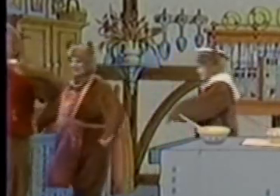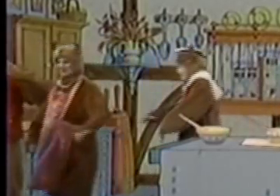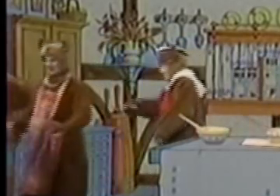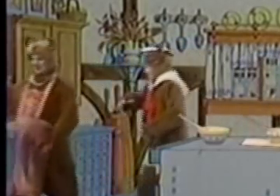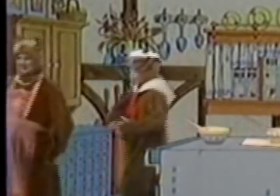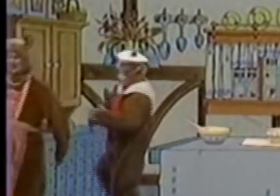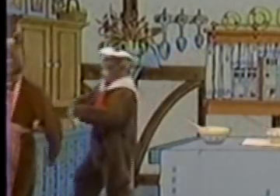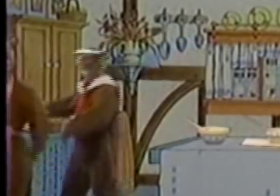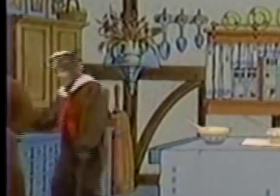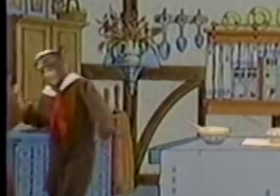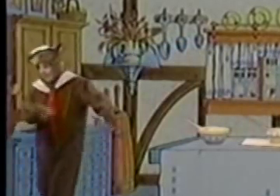went.